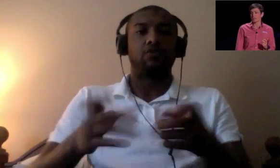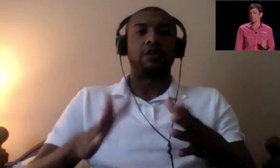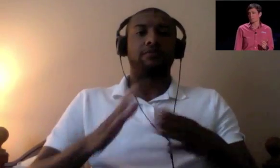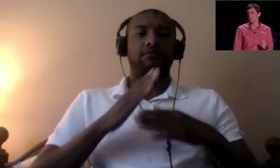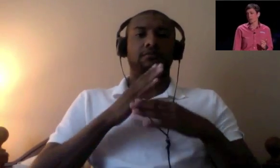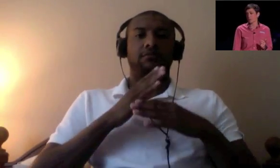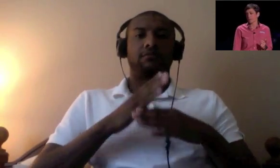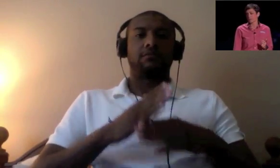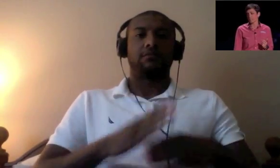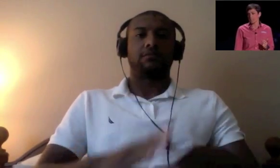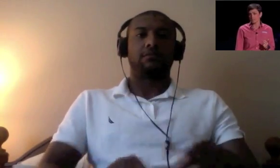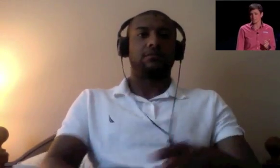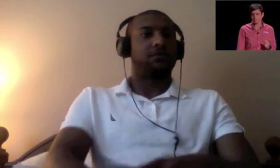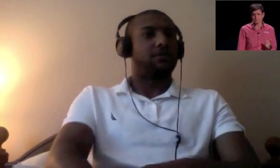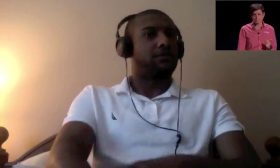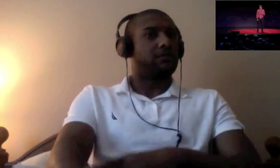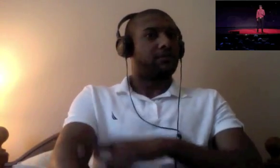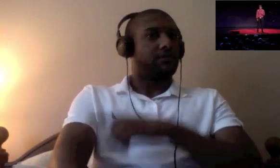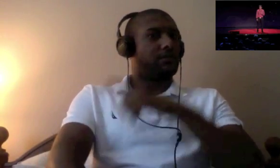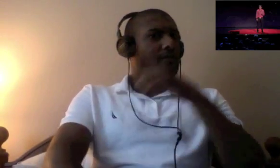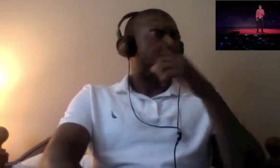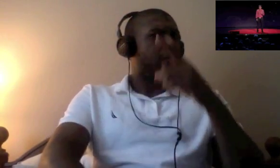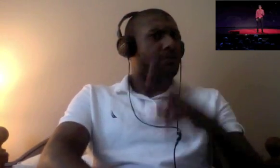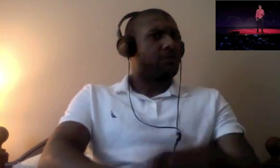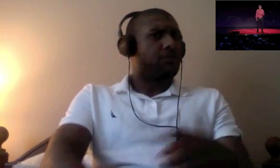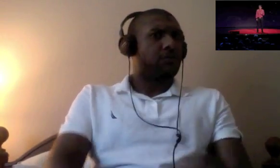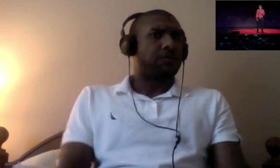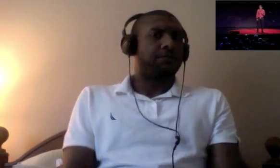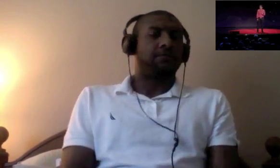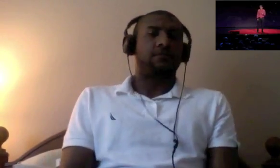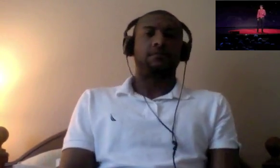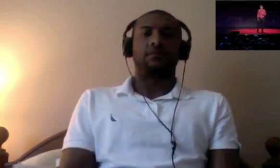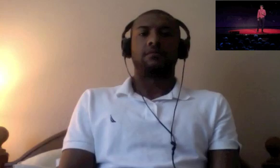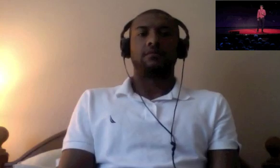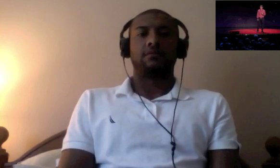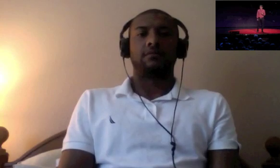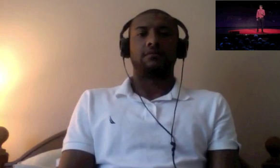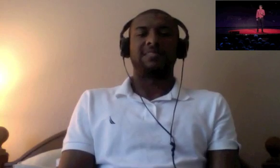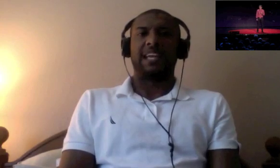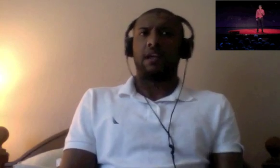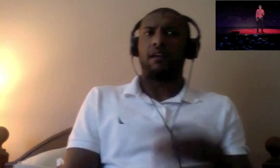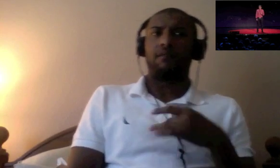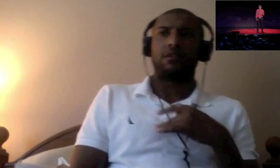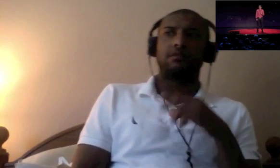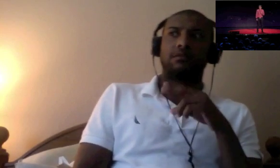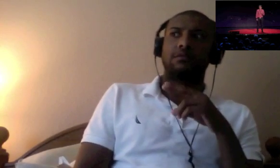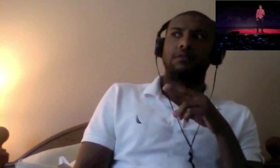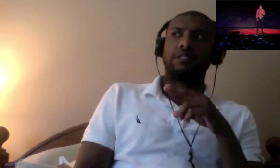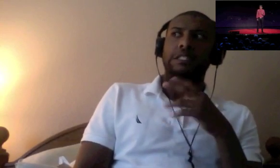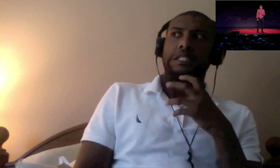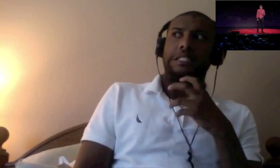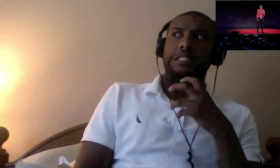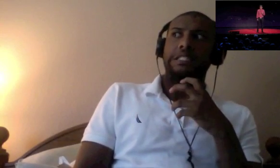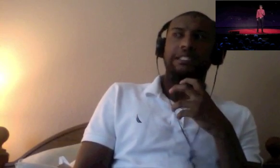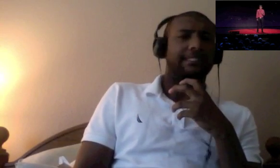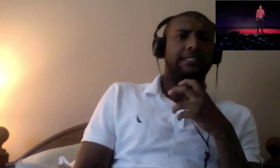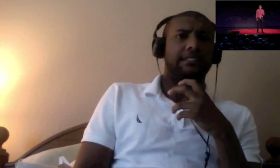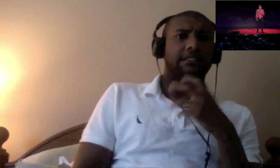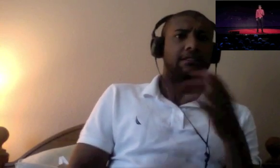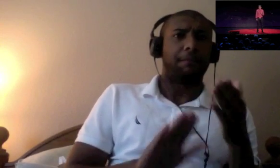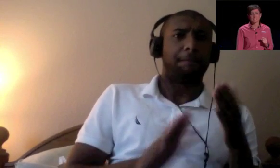for an uncomfortably long amount of time. Just long enough for me to think, oh no, this is